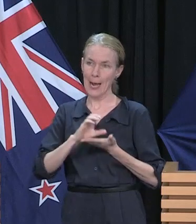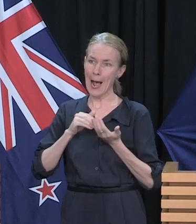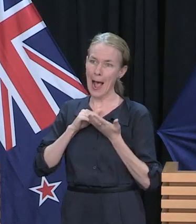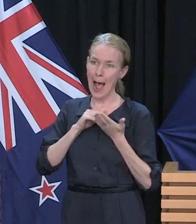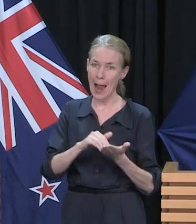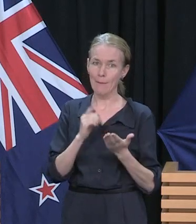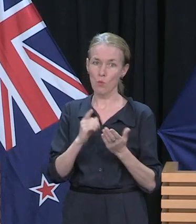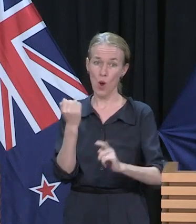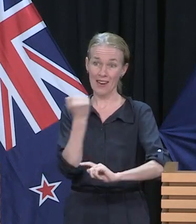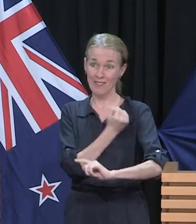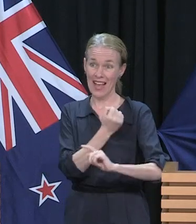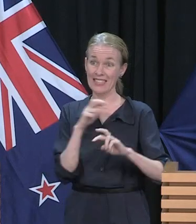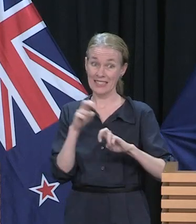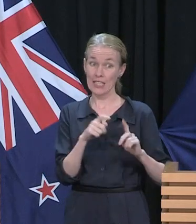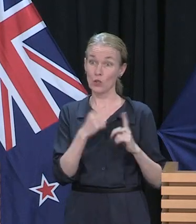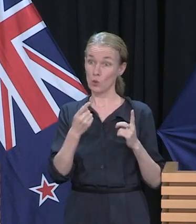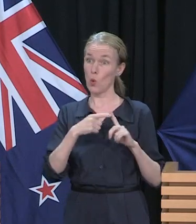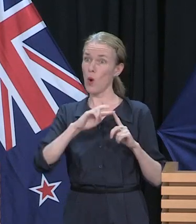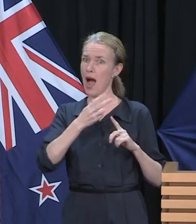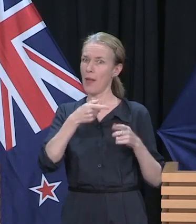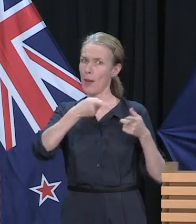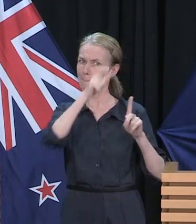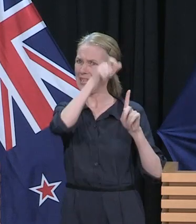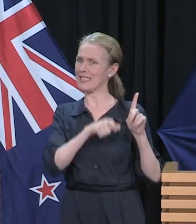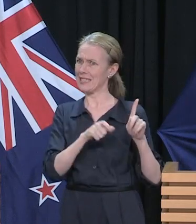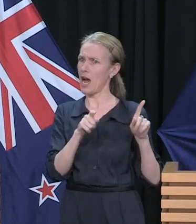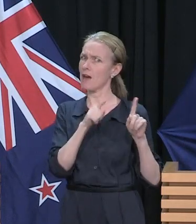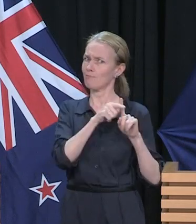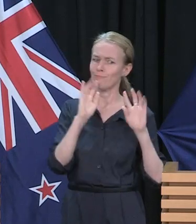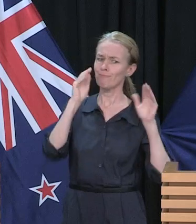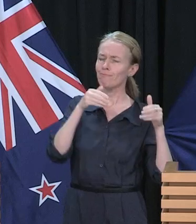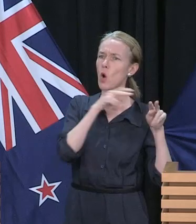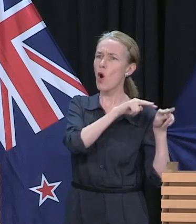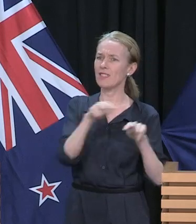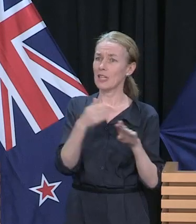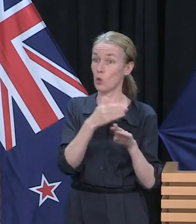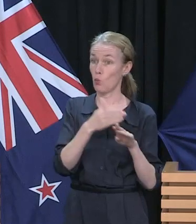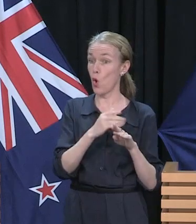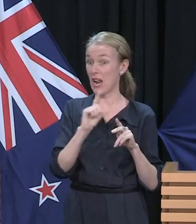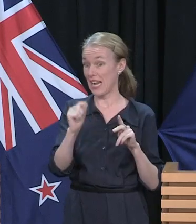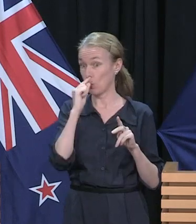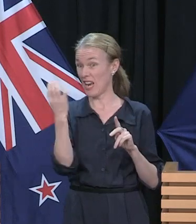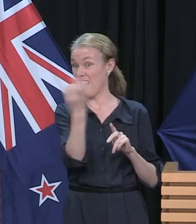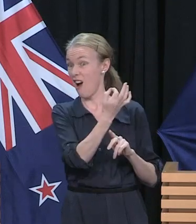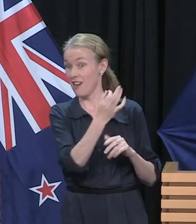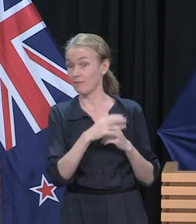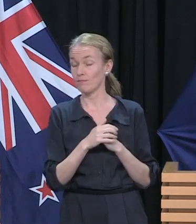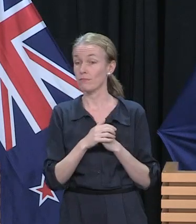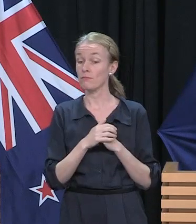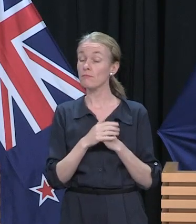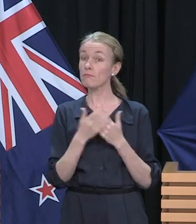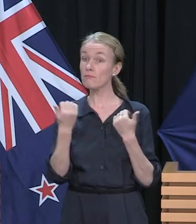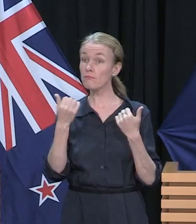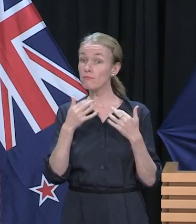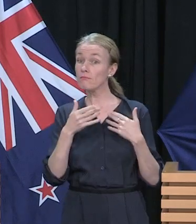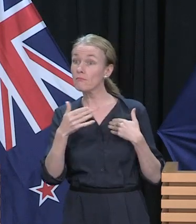you're welcome to put further questions to her on that. The bit that I have been interested in, and the health system, of course, is interested in, is once we have a vaccine, how quickly can